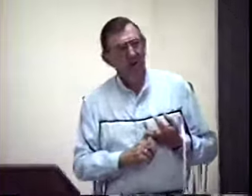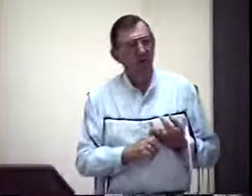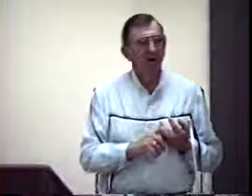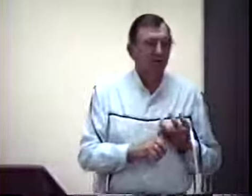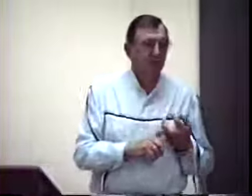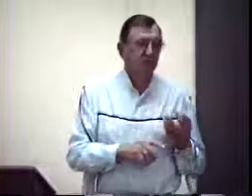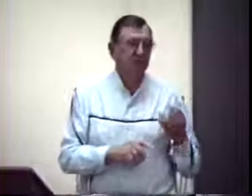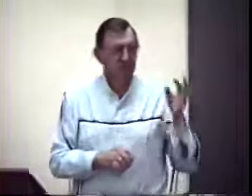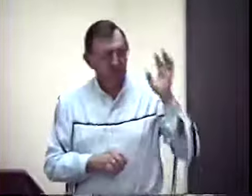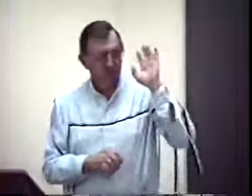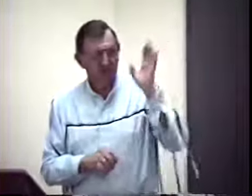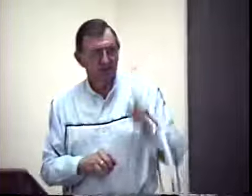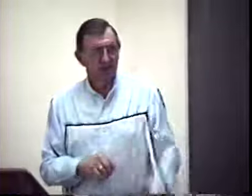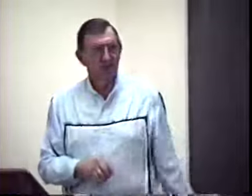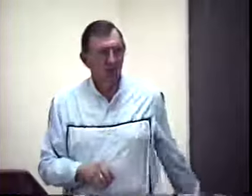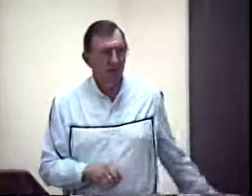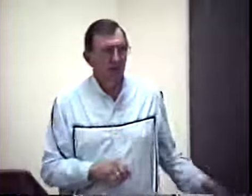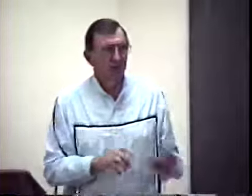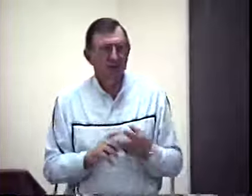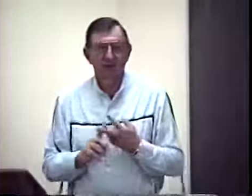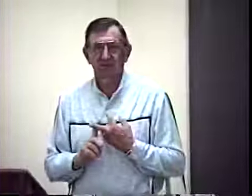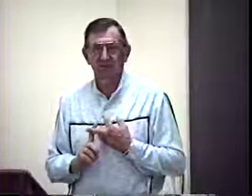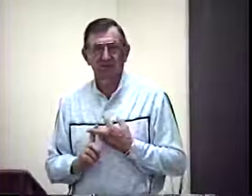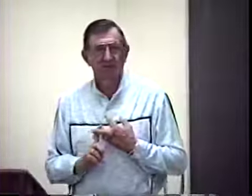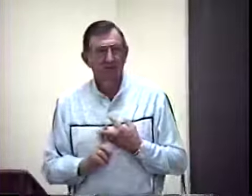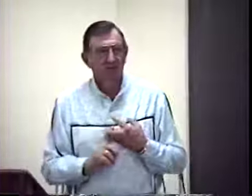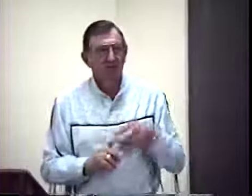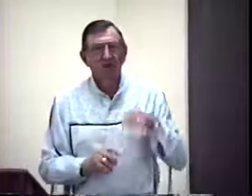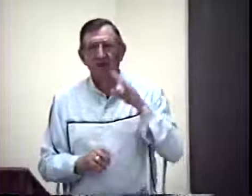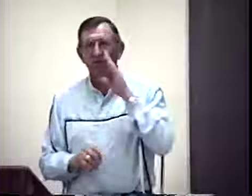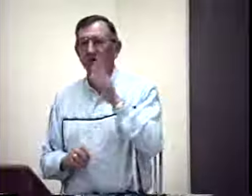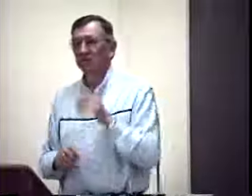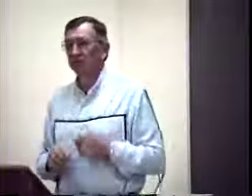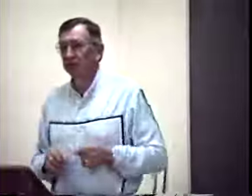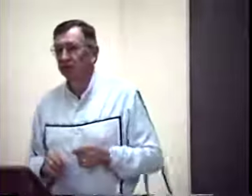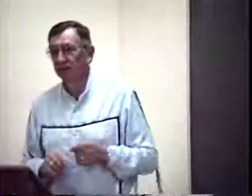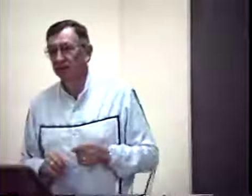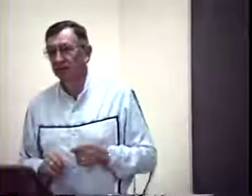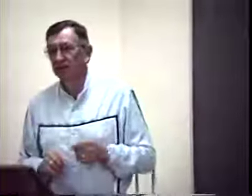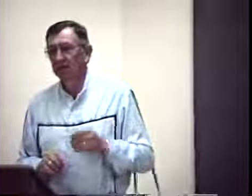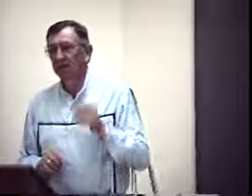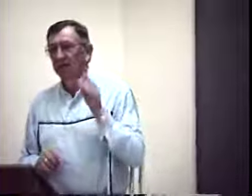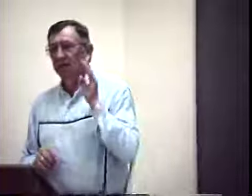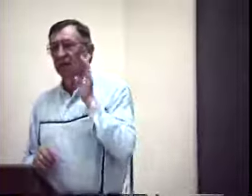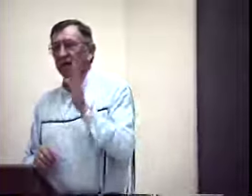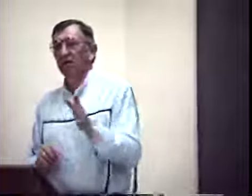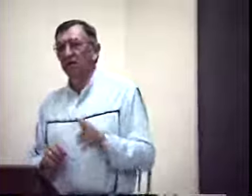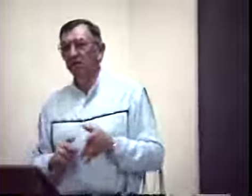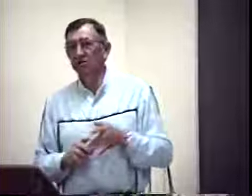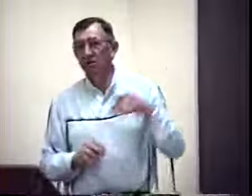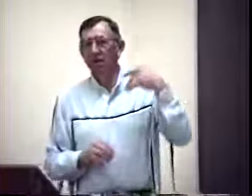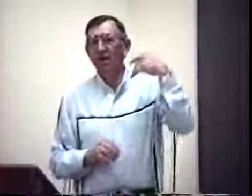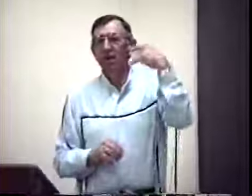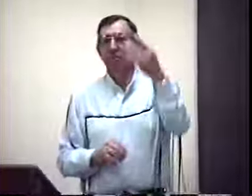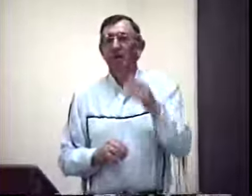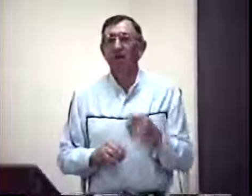during the moons, the cold moon months, the old traditional way. And I'd like to also end up by